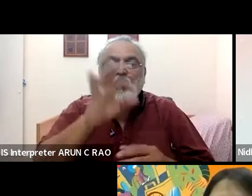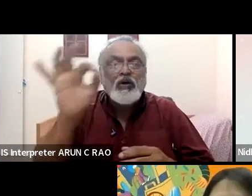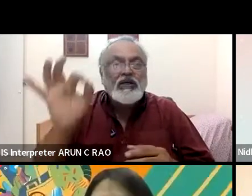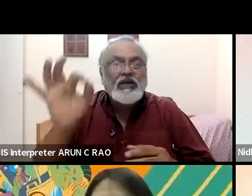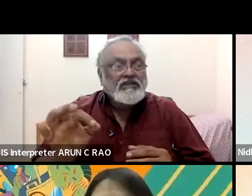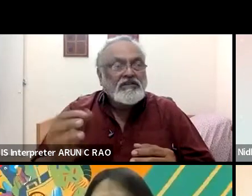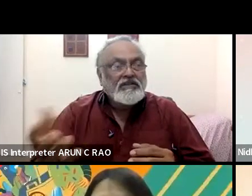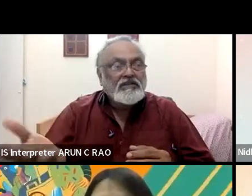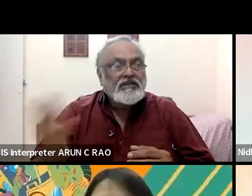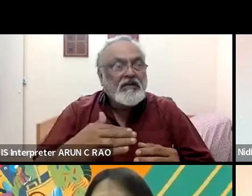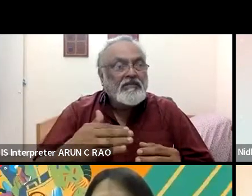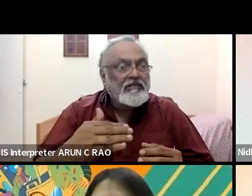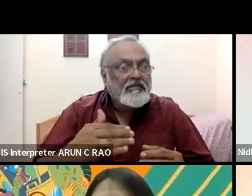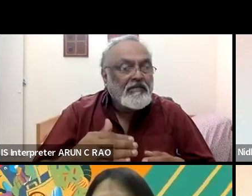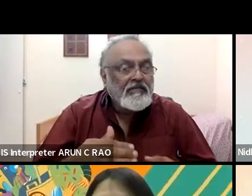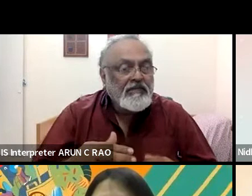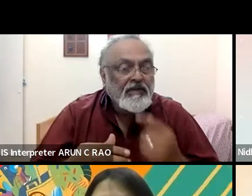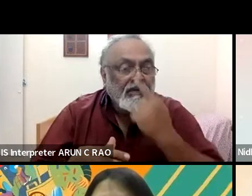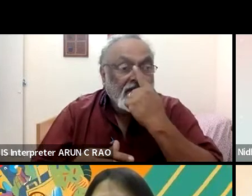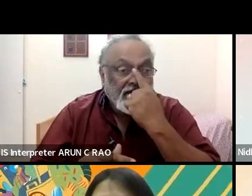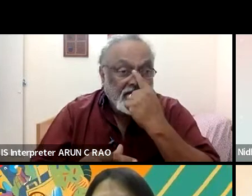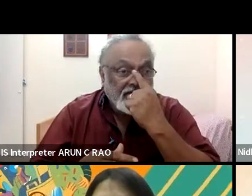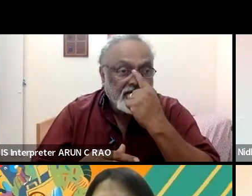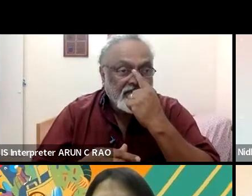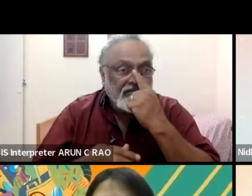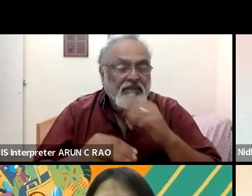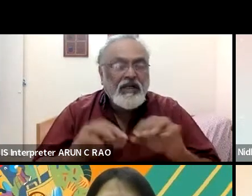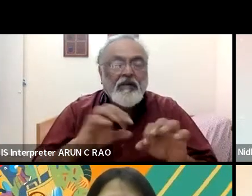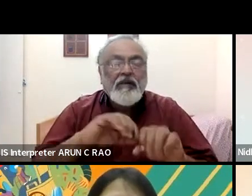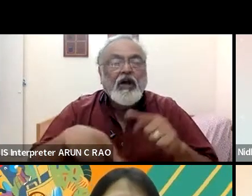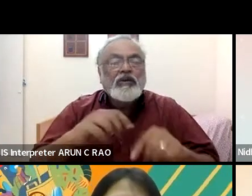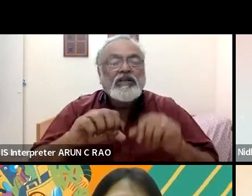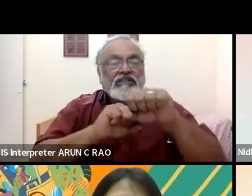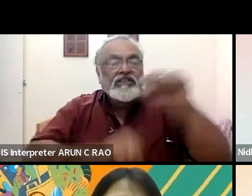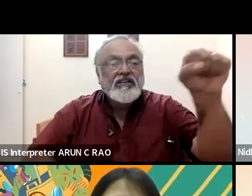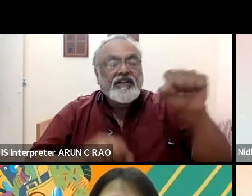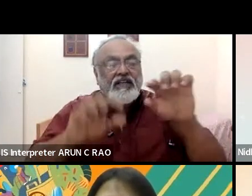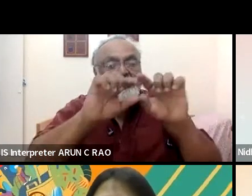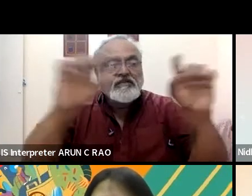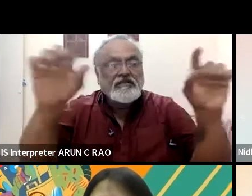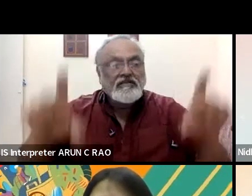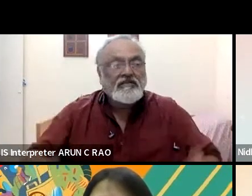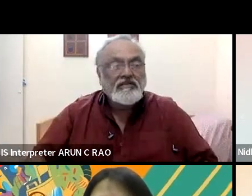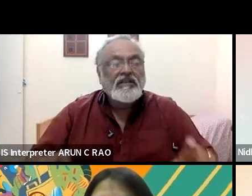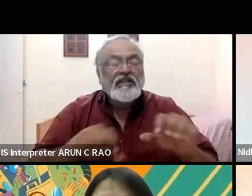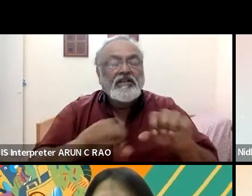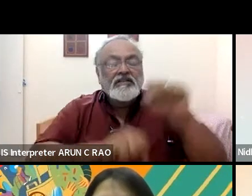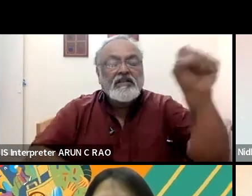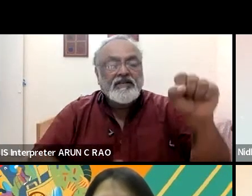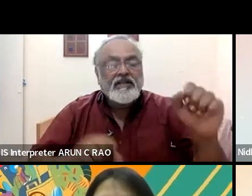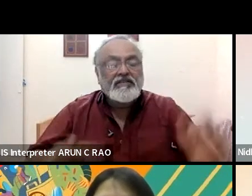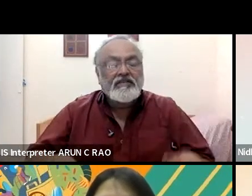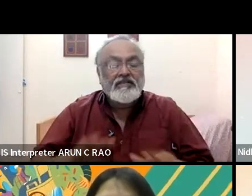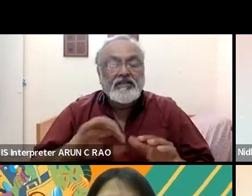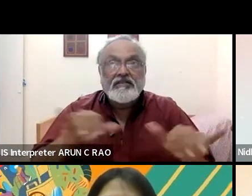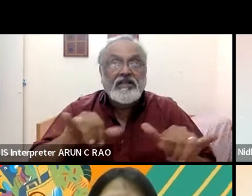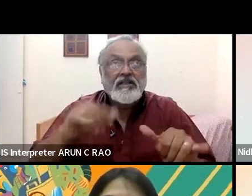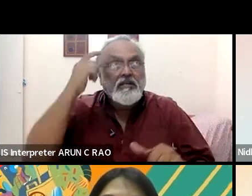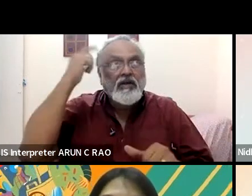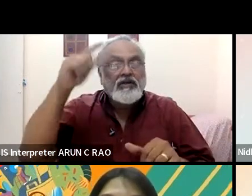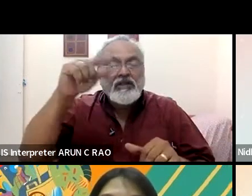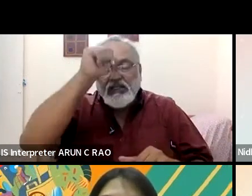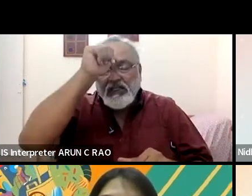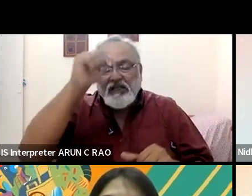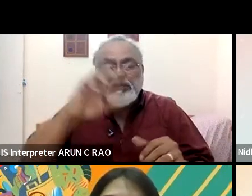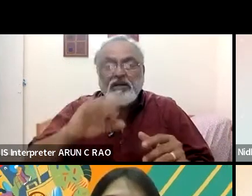in around certification, which I found interesting. It was talking specifically about India, but I think this is actually true of all countries